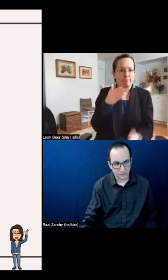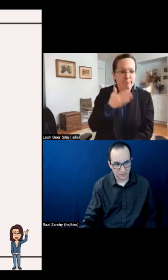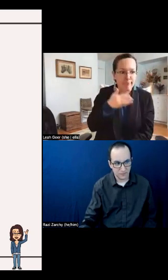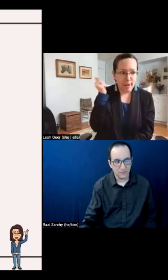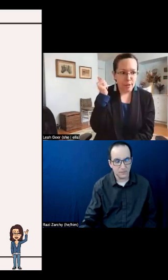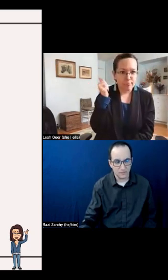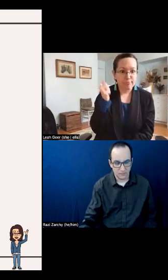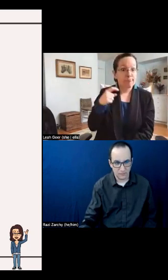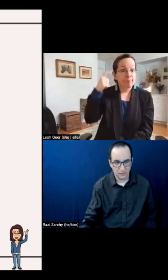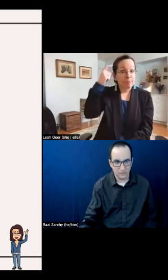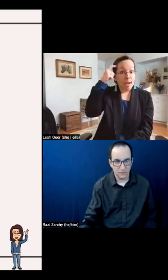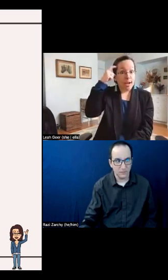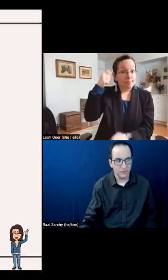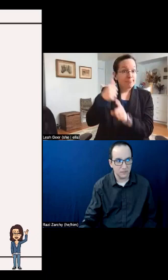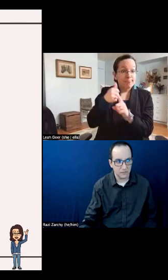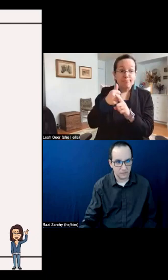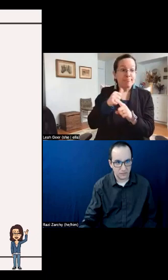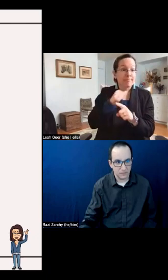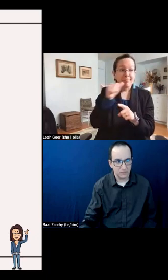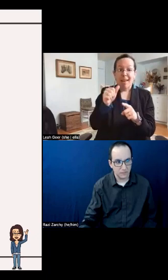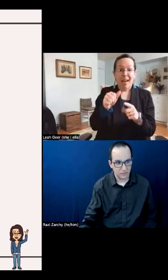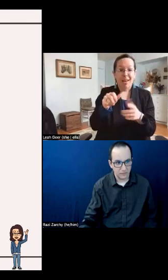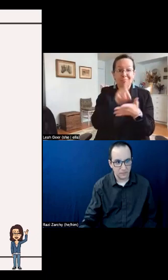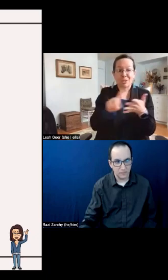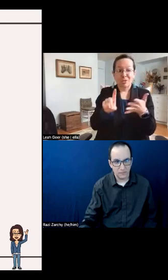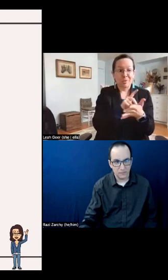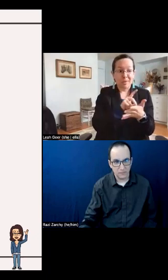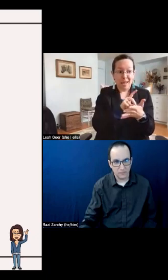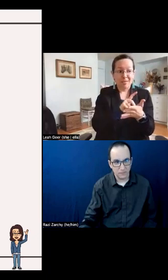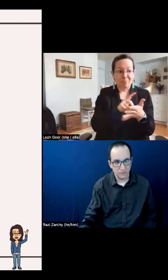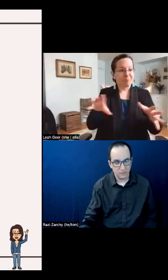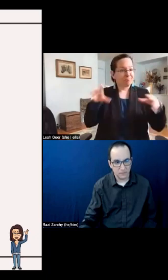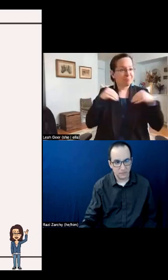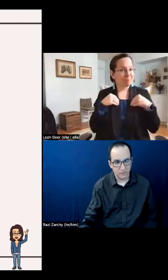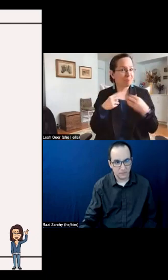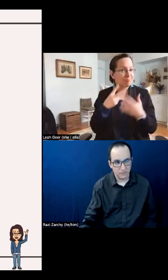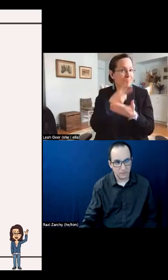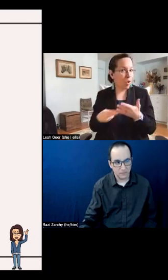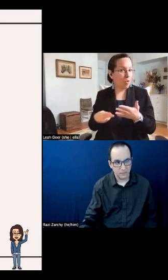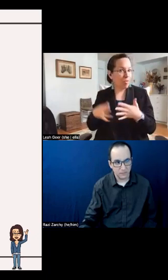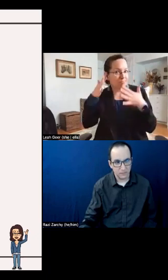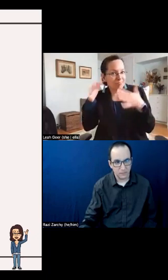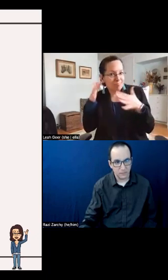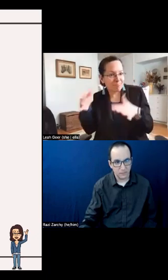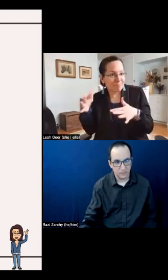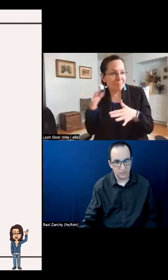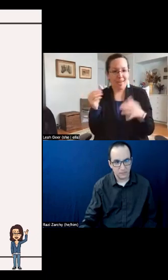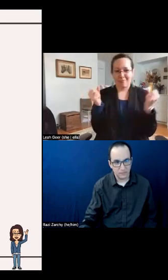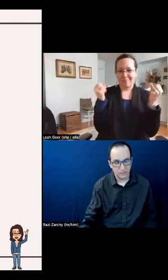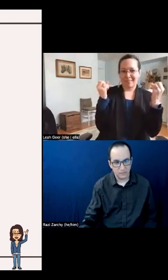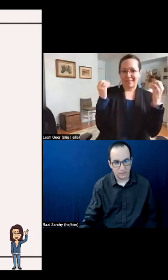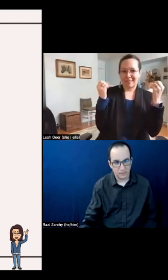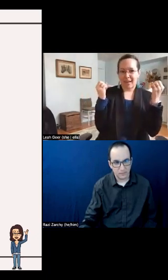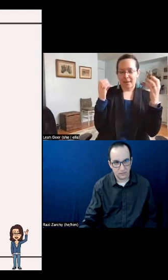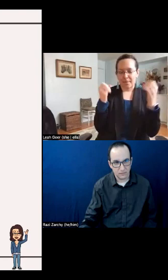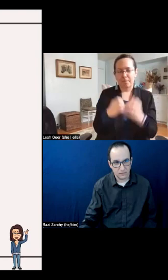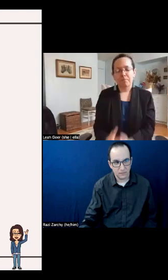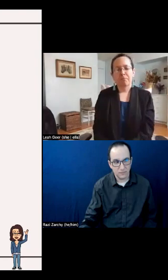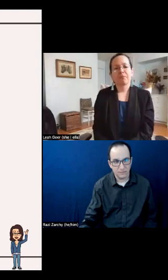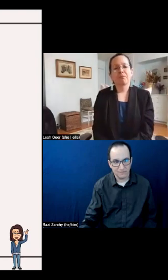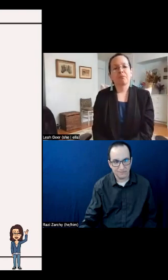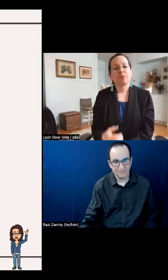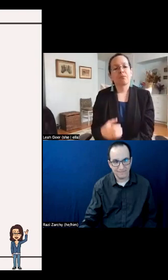She says that the more language exposure, the better. The brain does not discriminate. It accepts both sound and sign.